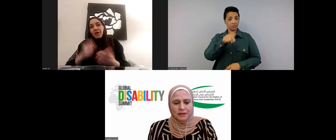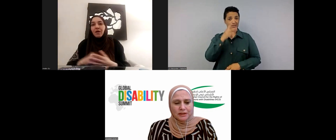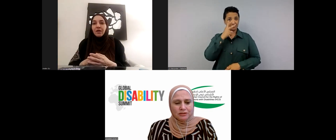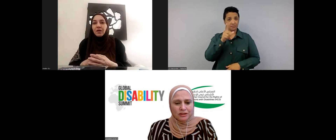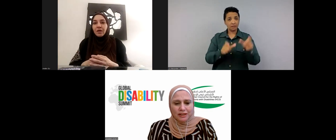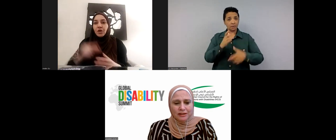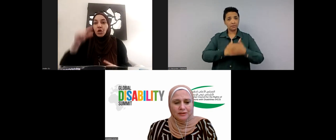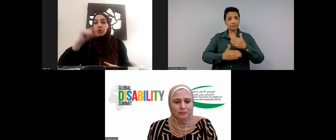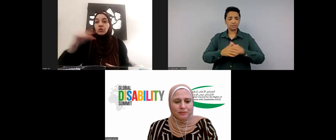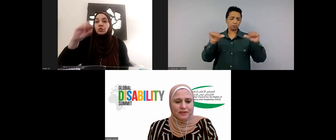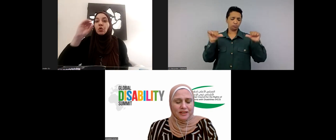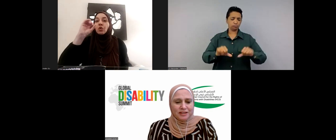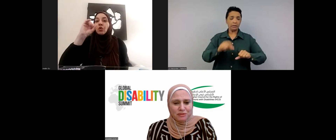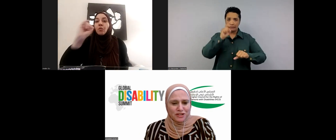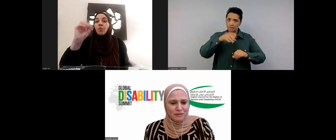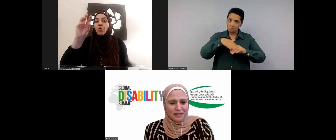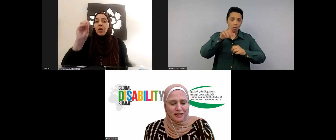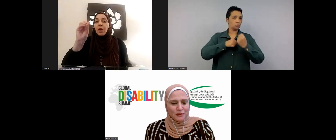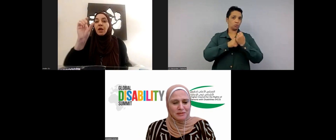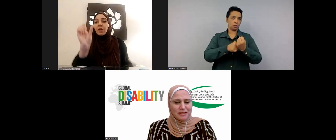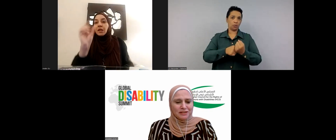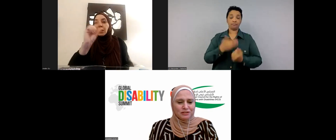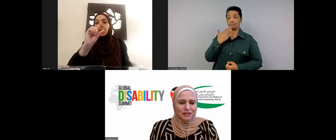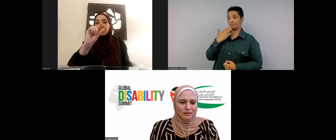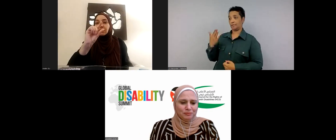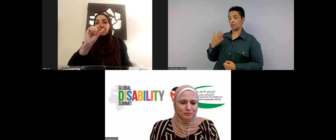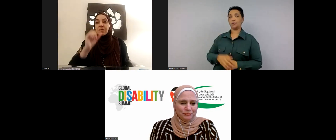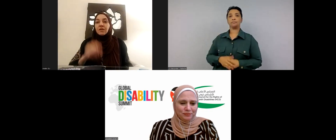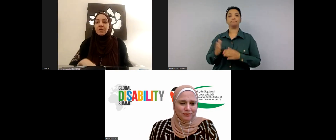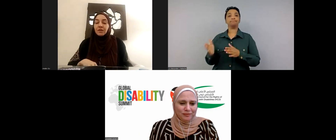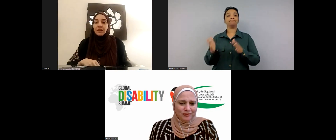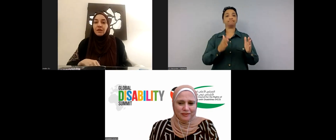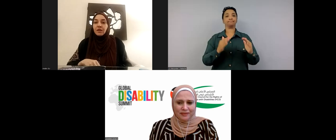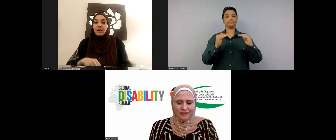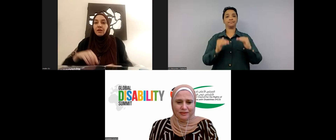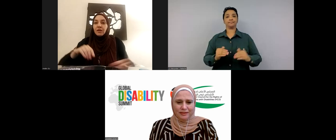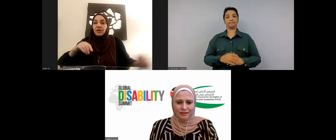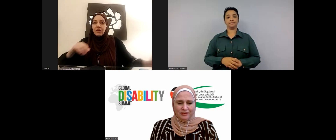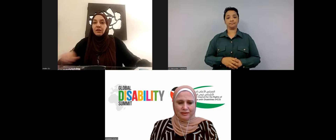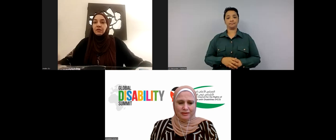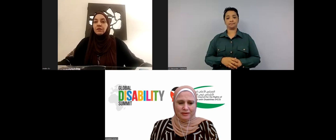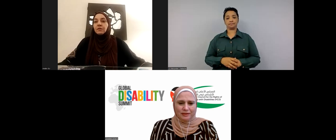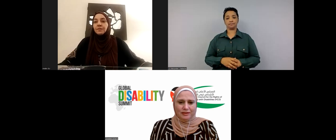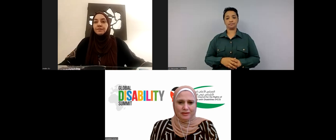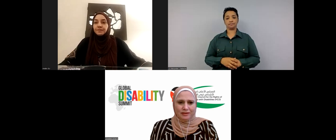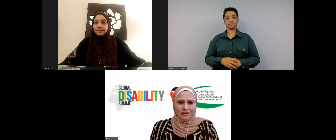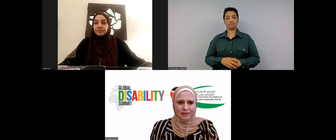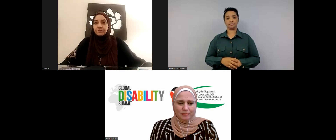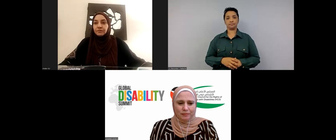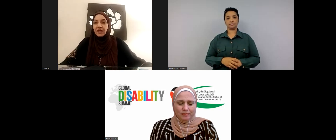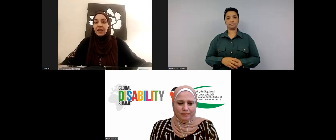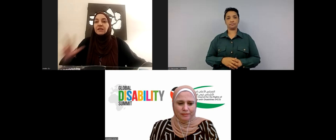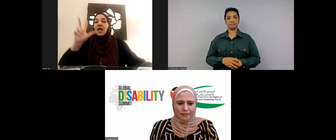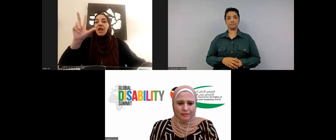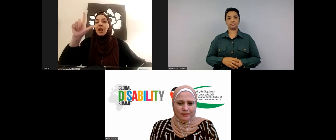Thank you very much, Dr. Atiya. Mr. Muhannad Abu Moghazi, can you give us your question or your